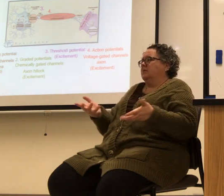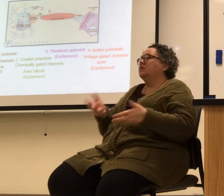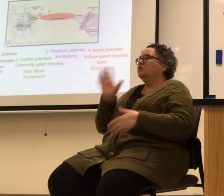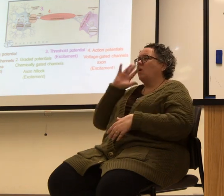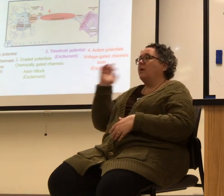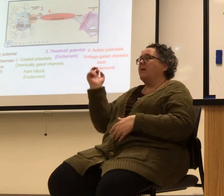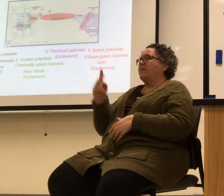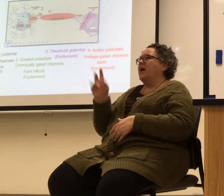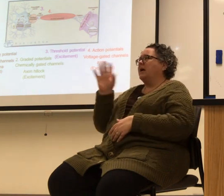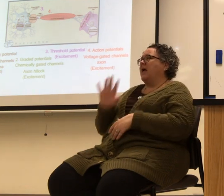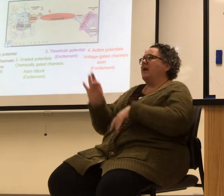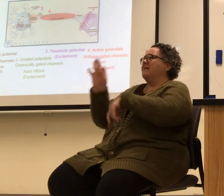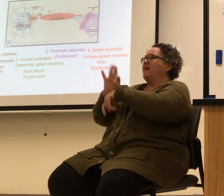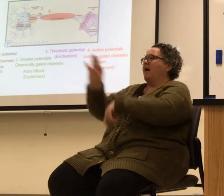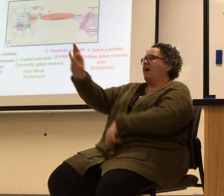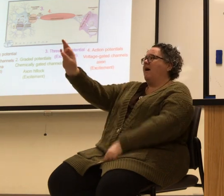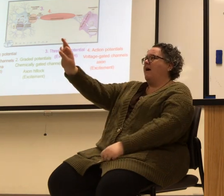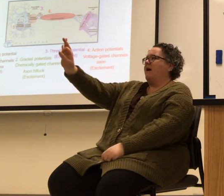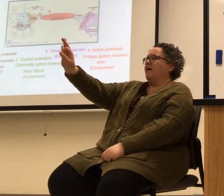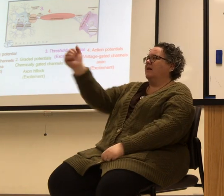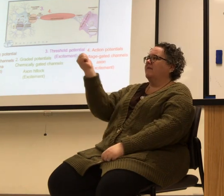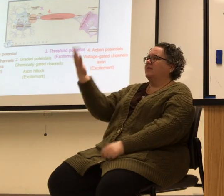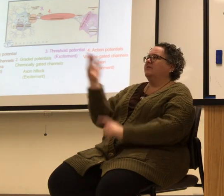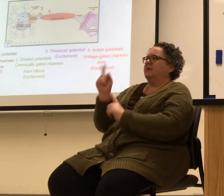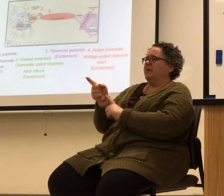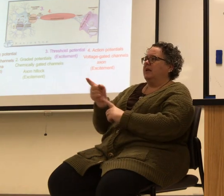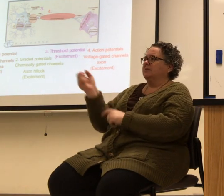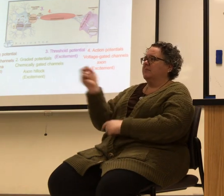So come back at 9 o'clock, about 15 minutes.